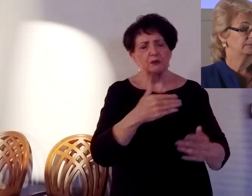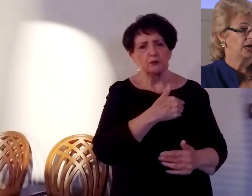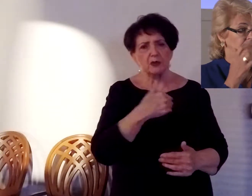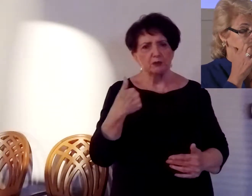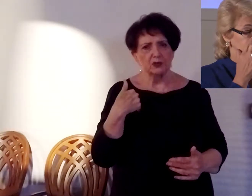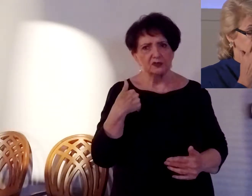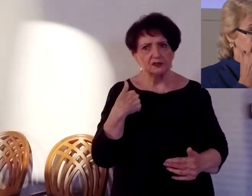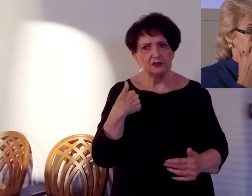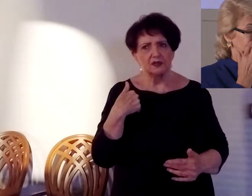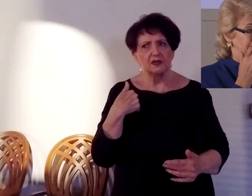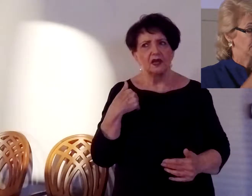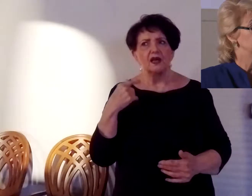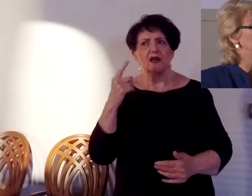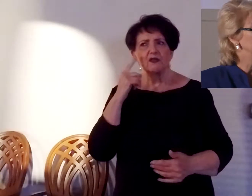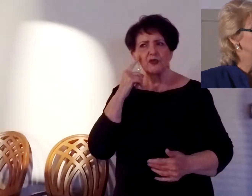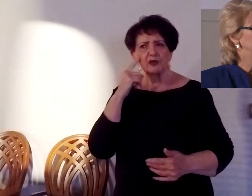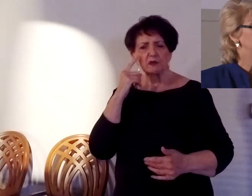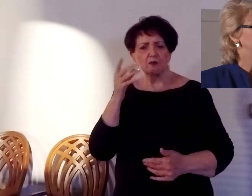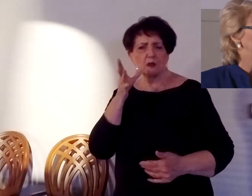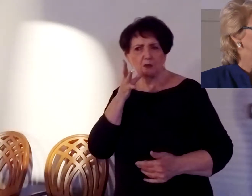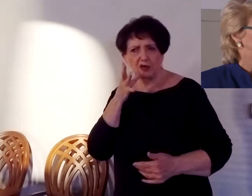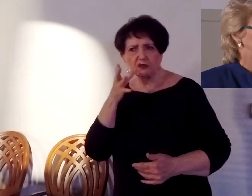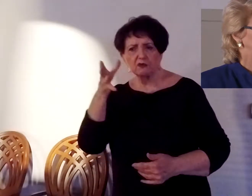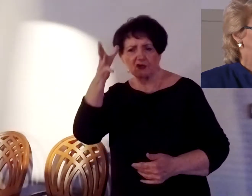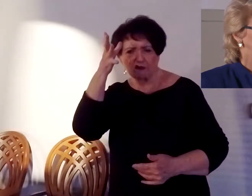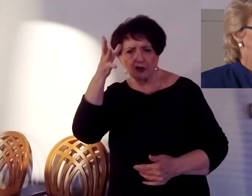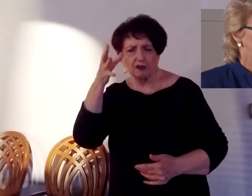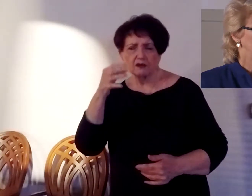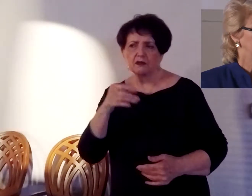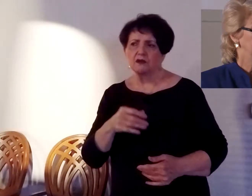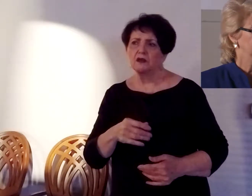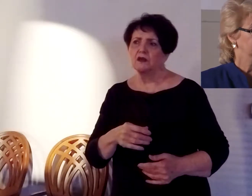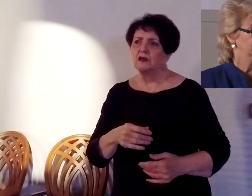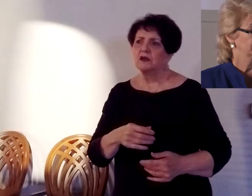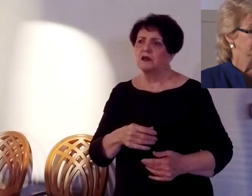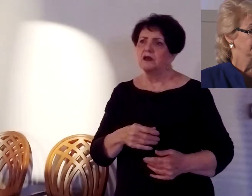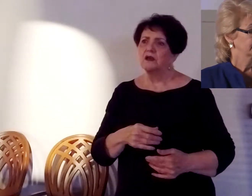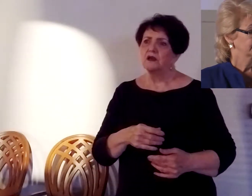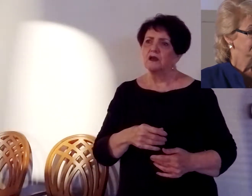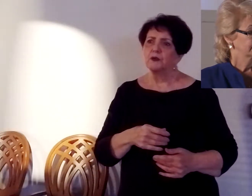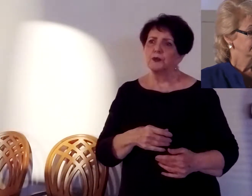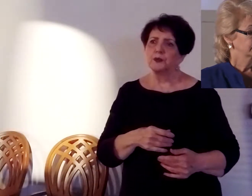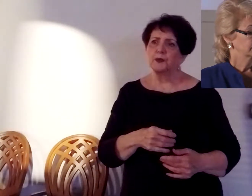I think about my mother, my father.